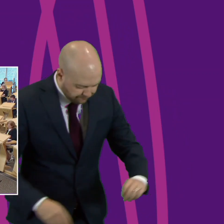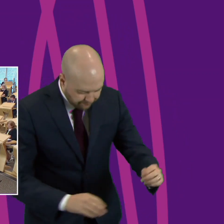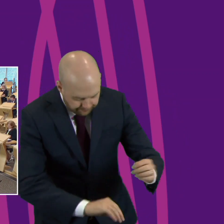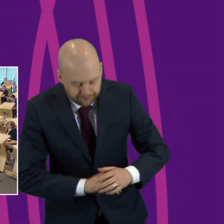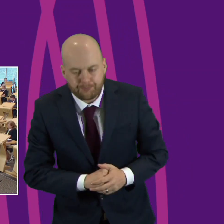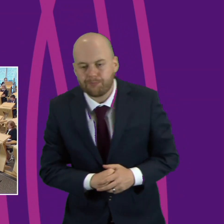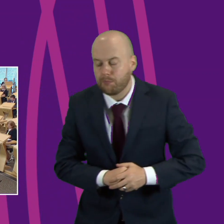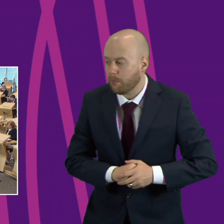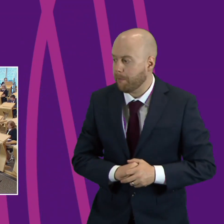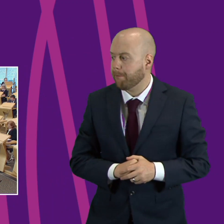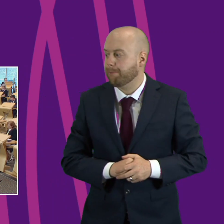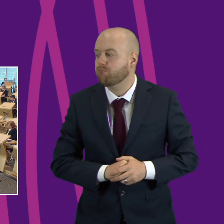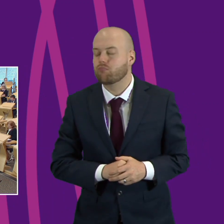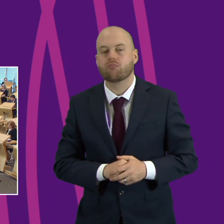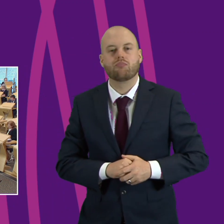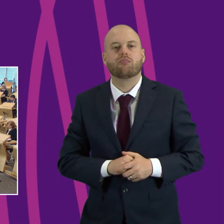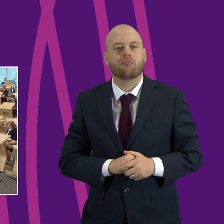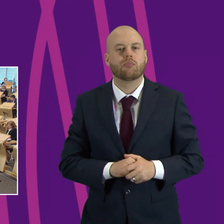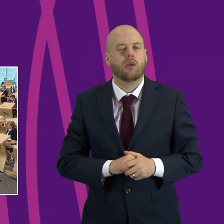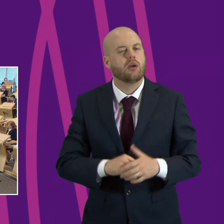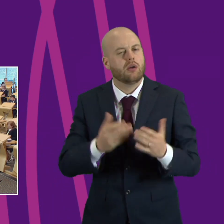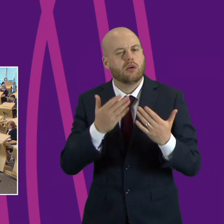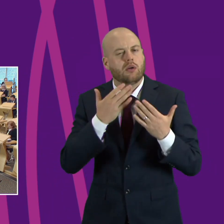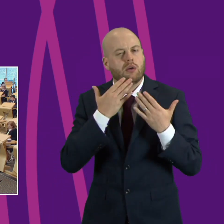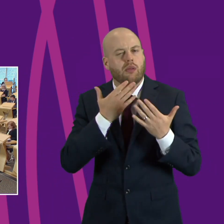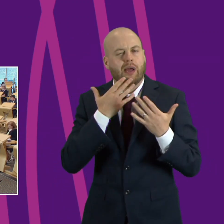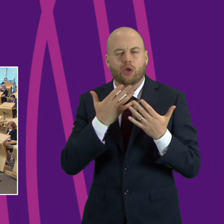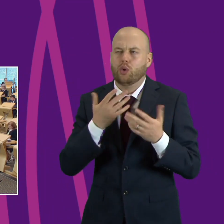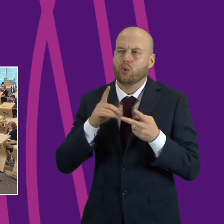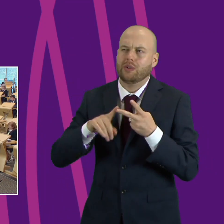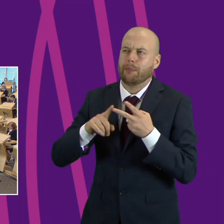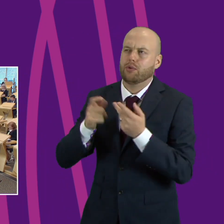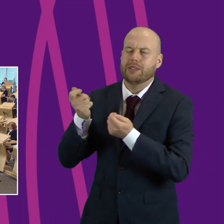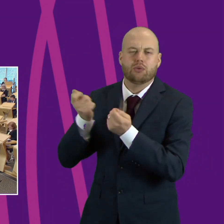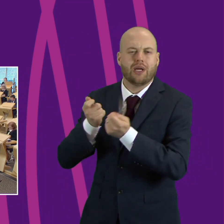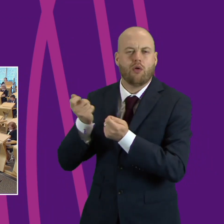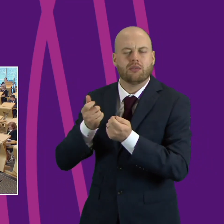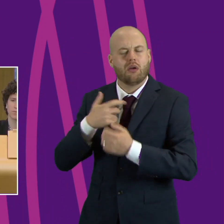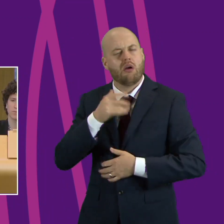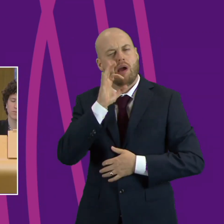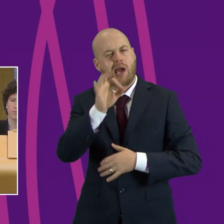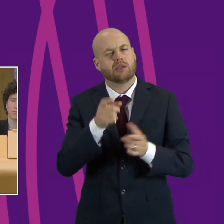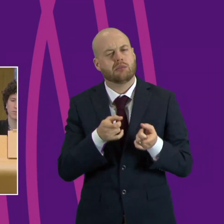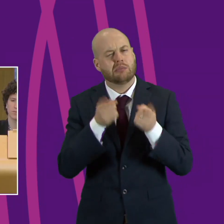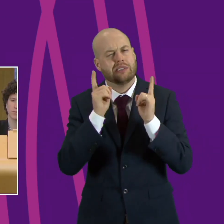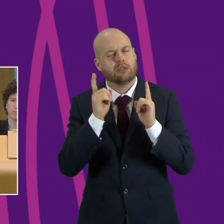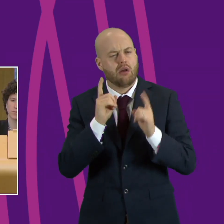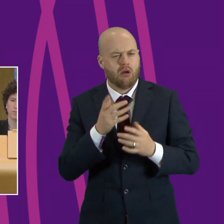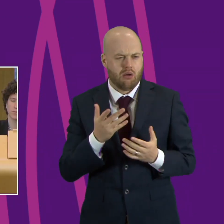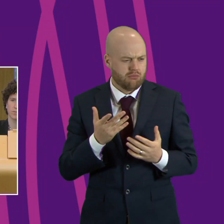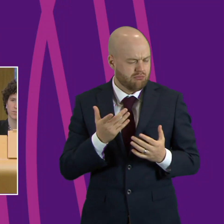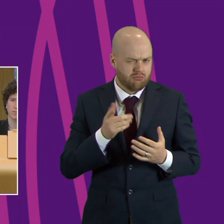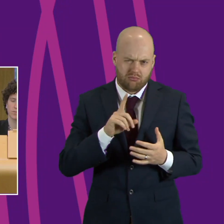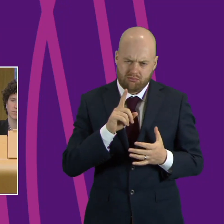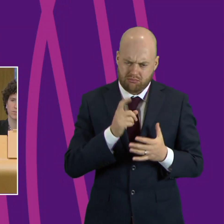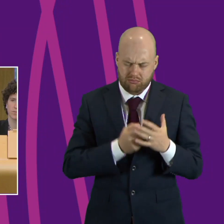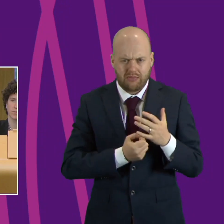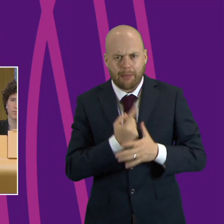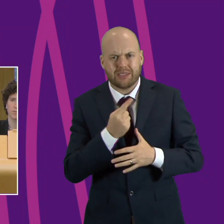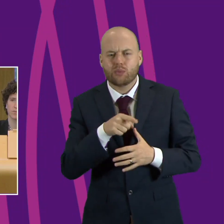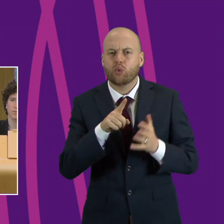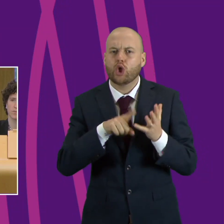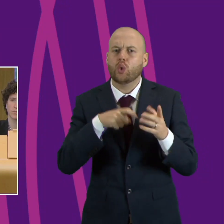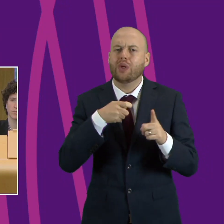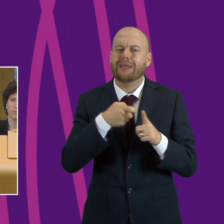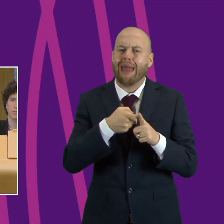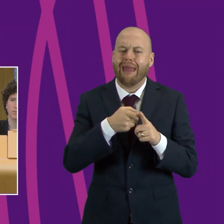ask the Cabinet Secretary how much the consequentials are for Scotland from the UK Hospice Fund, and in light